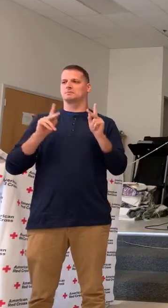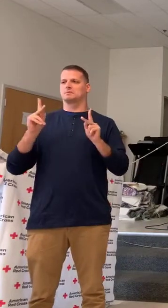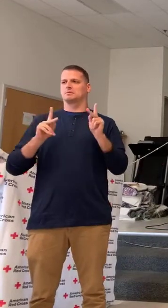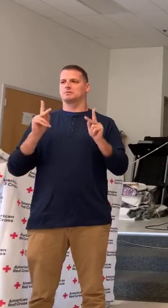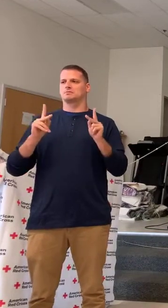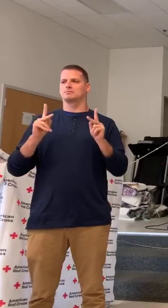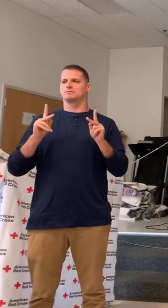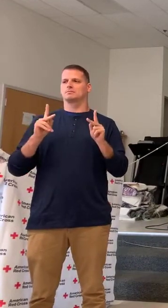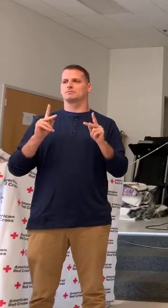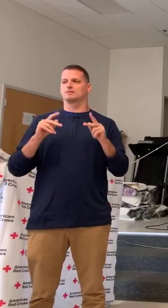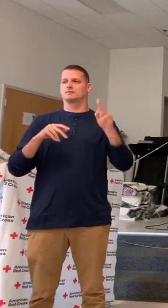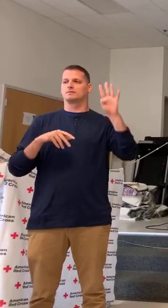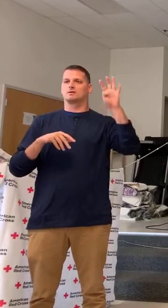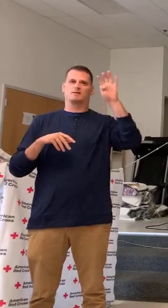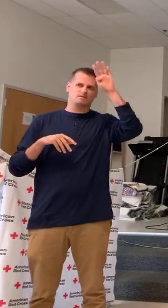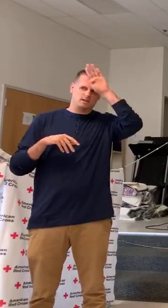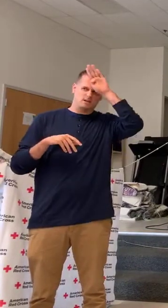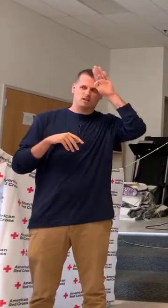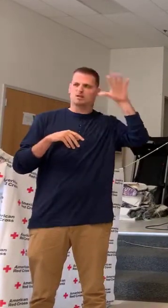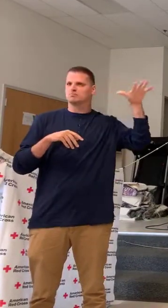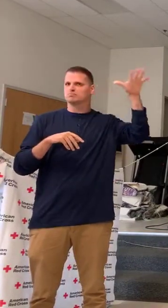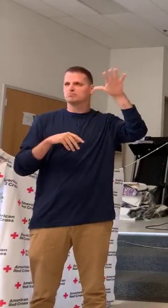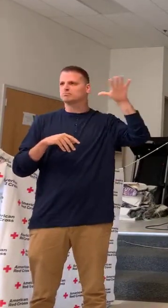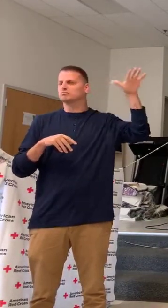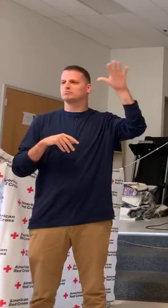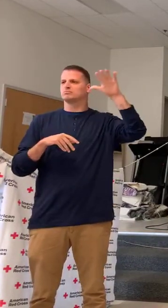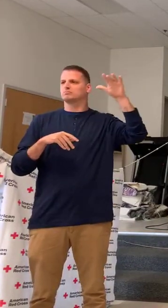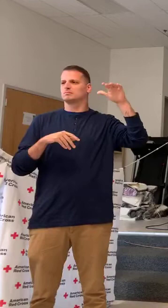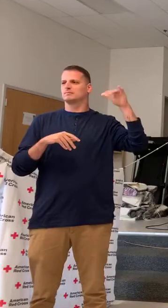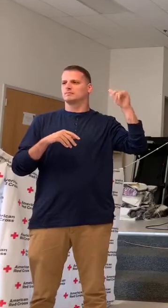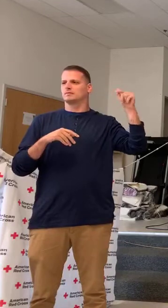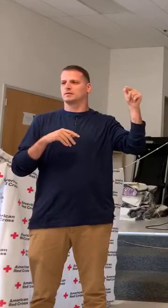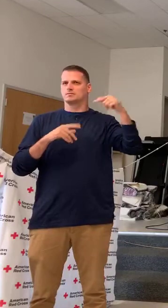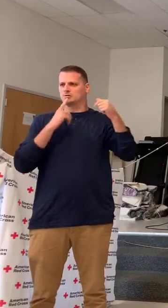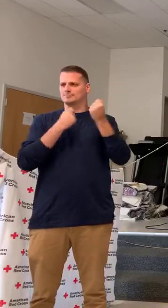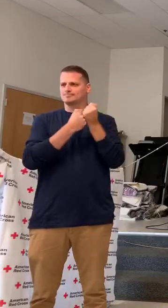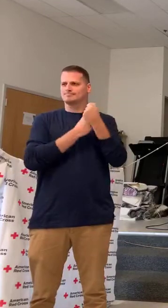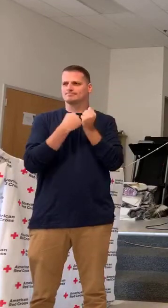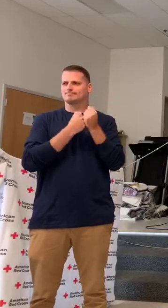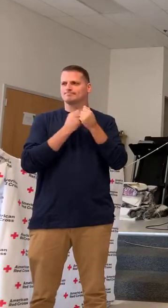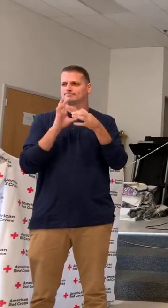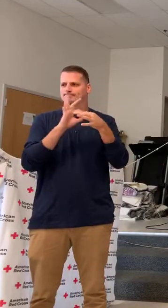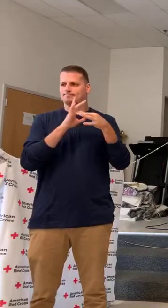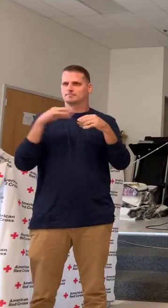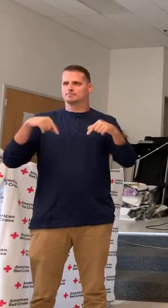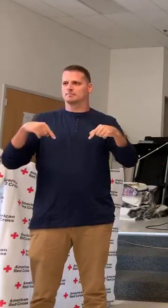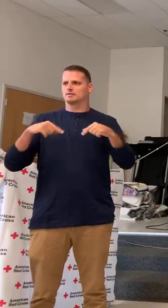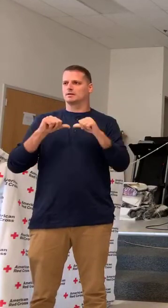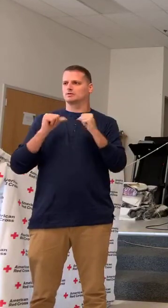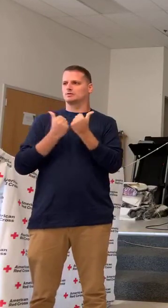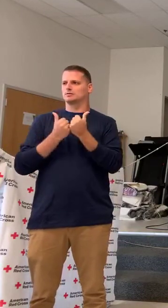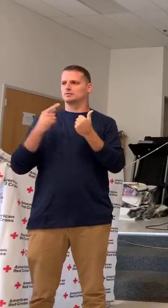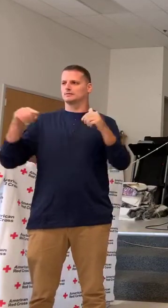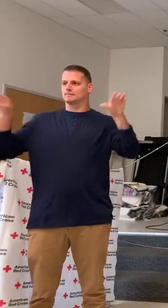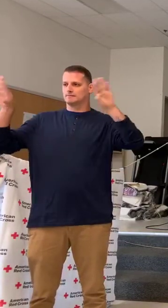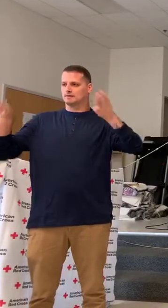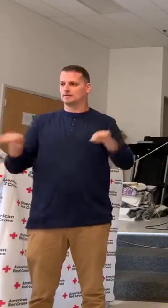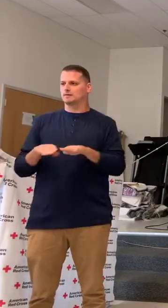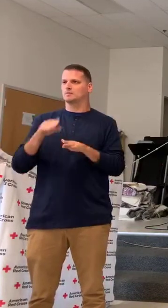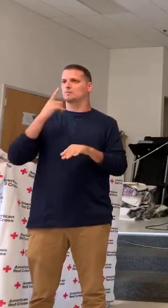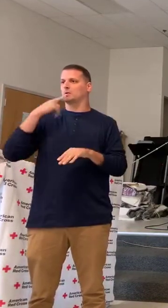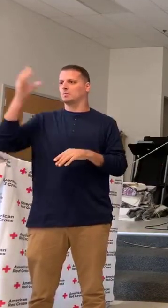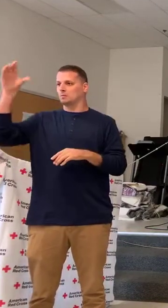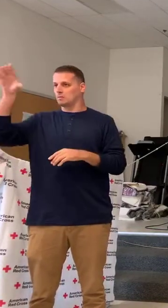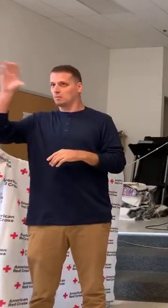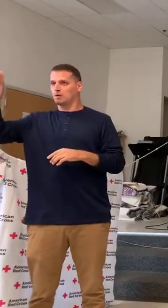something firefighters out in the line right now, and then all the supporting agencies and from the borough and the Red Cross and the